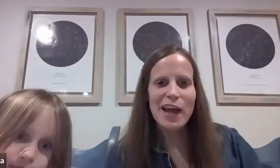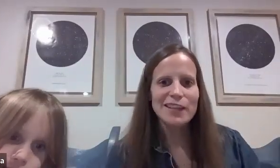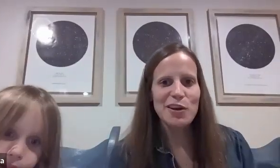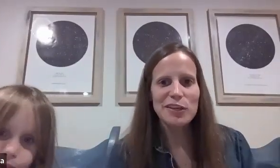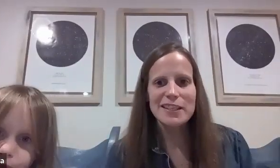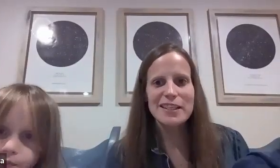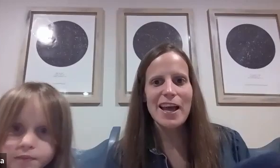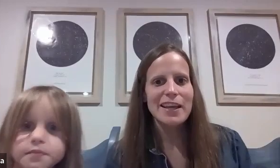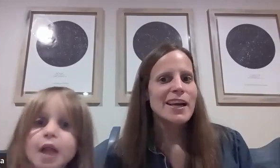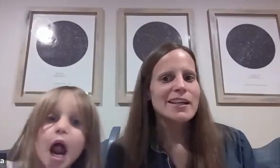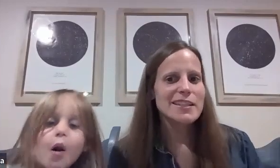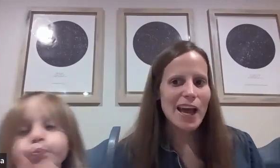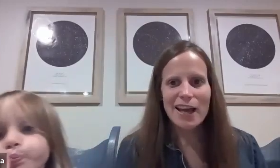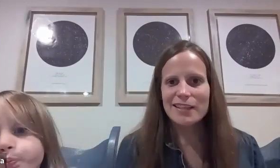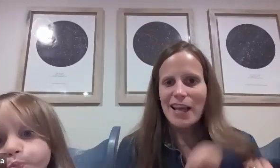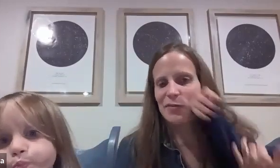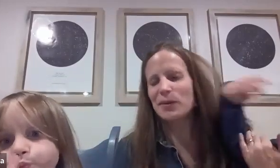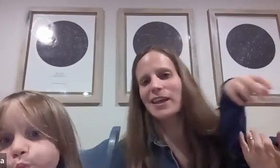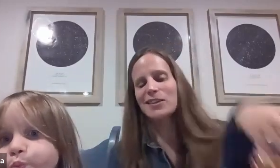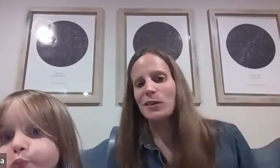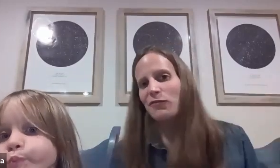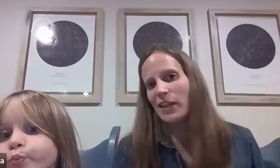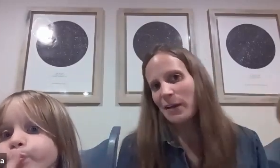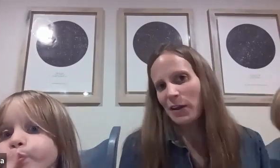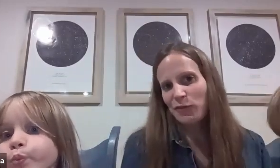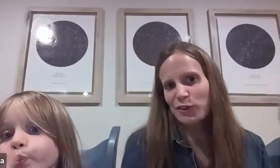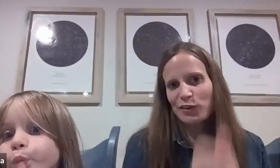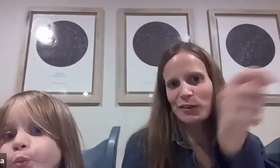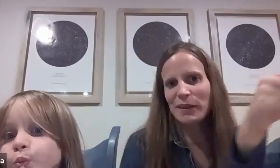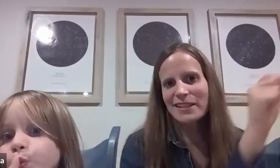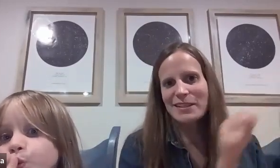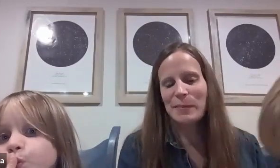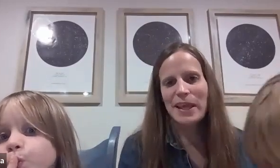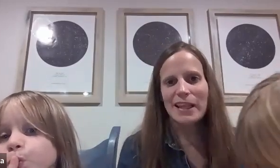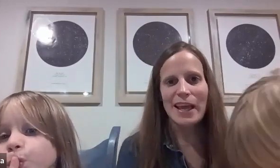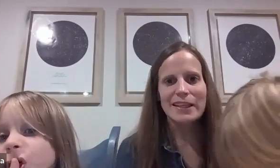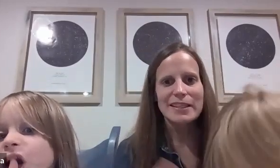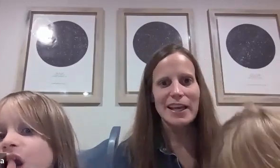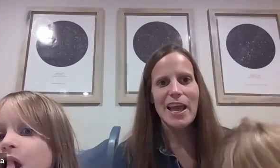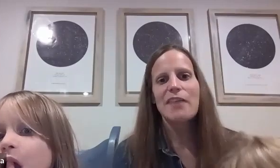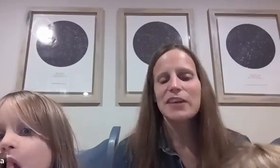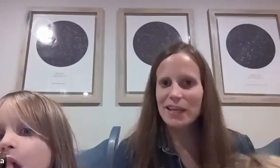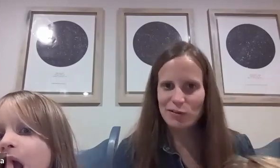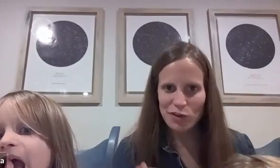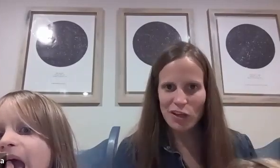kind of noticed like Zana is like really into it for like about the first 30 minutes, but then like the second half, it gets really